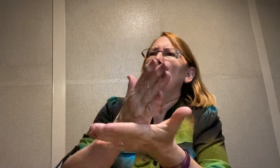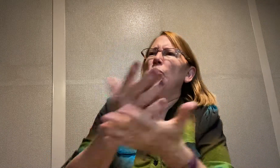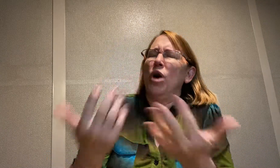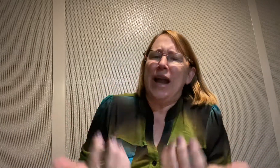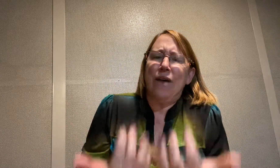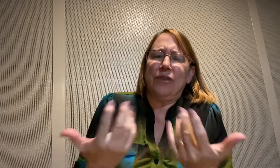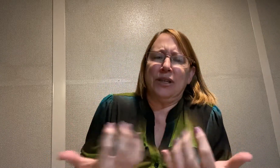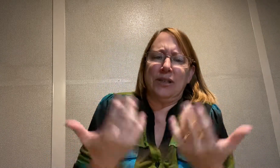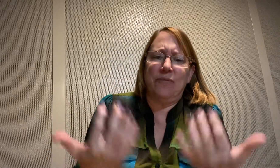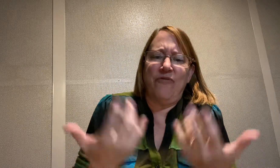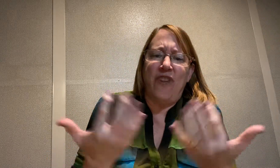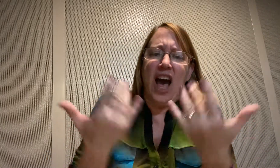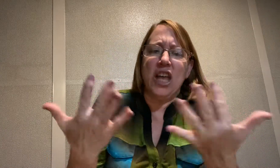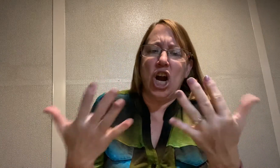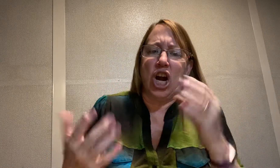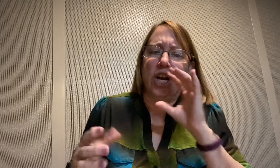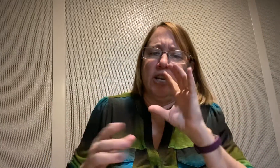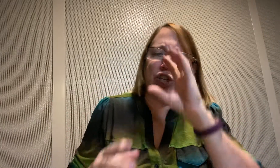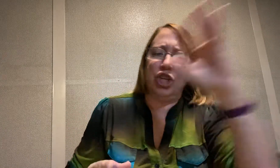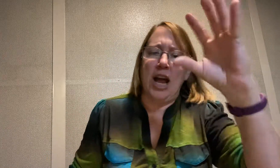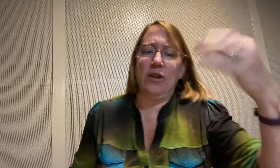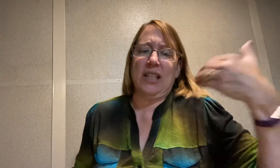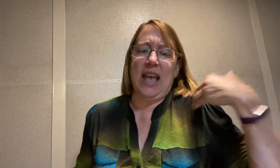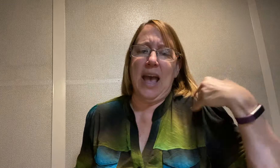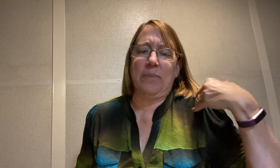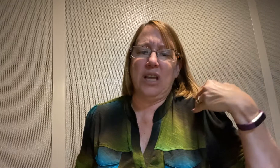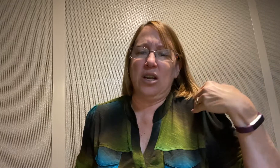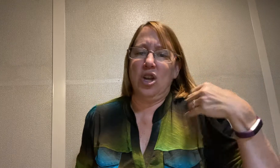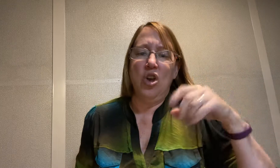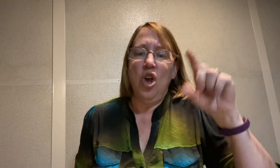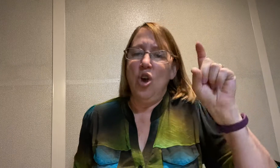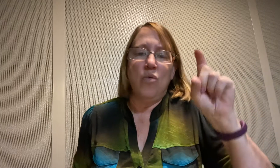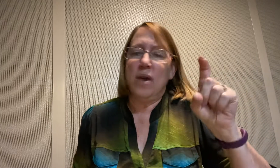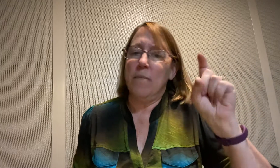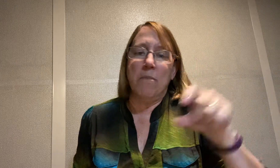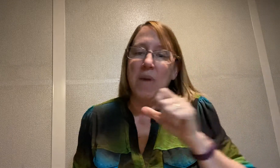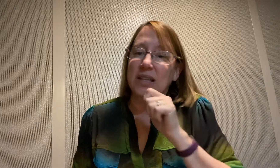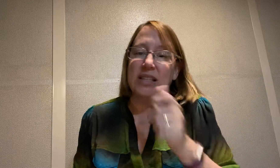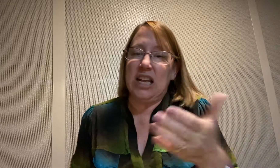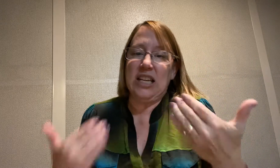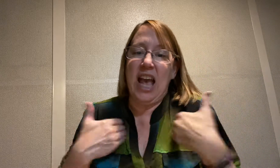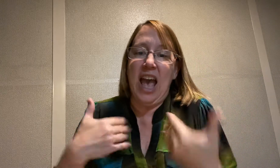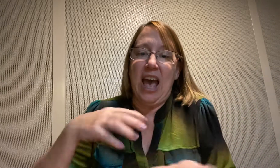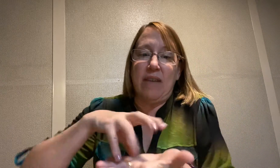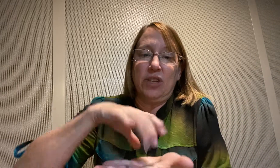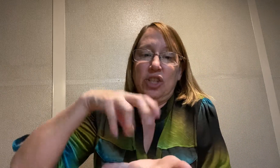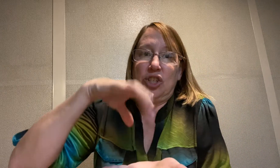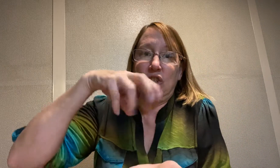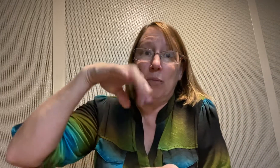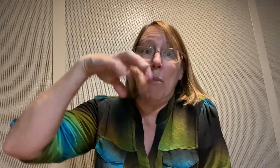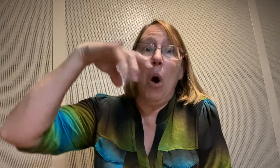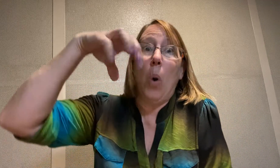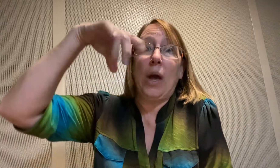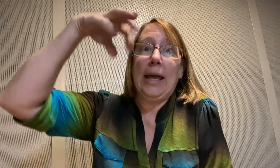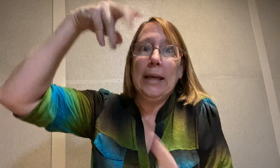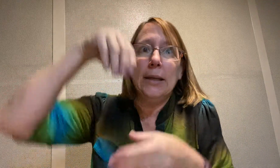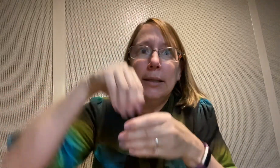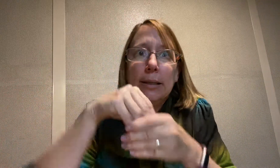"Put out the fire," shouted the captain. "We mustn't have smoke in